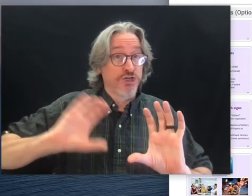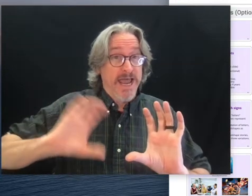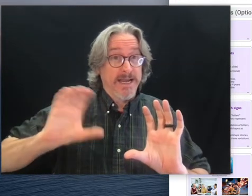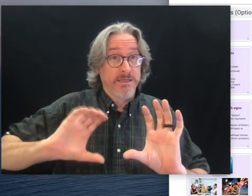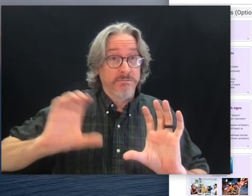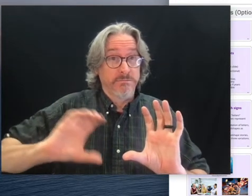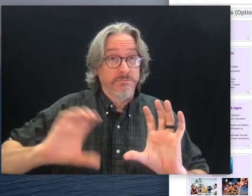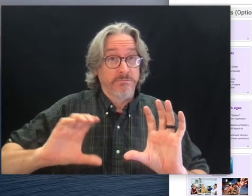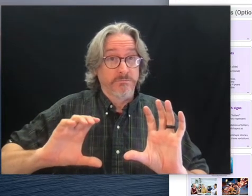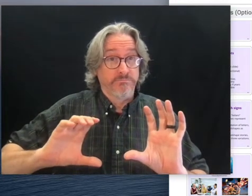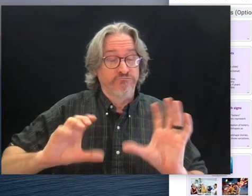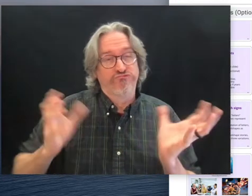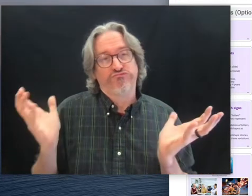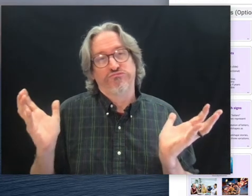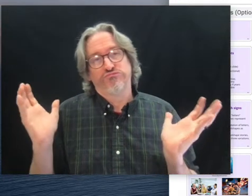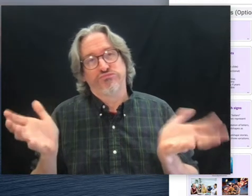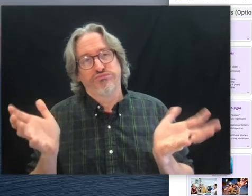or chatting.